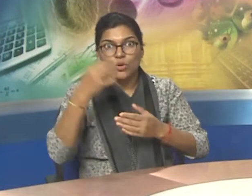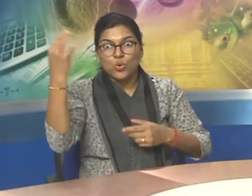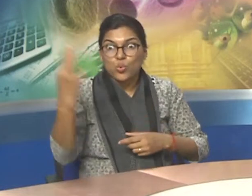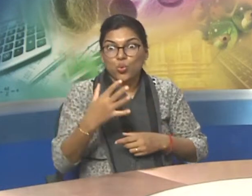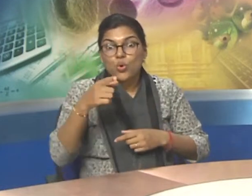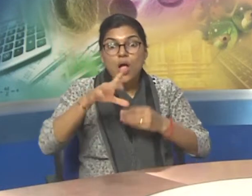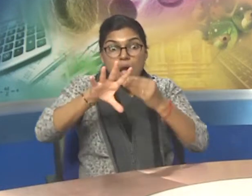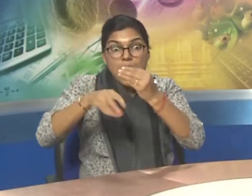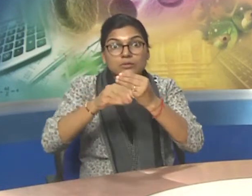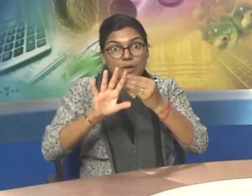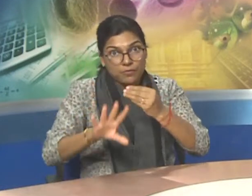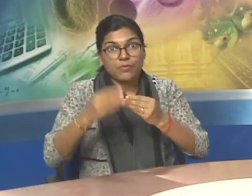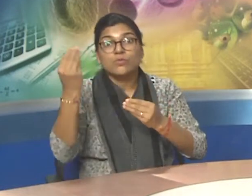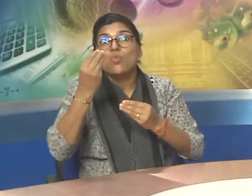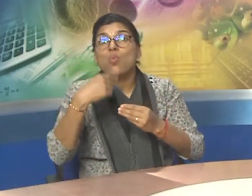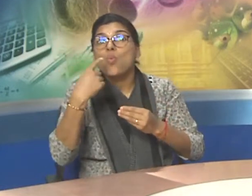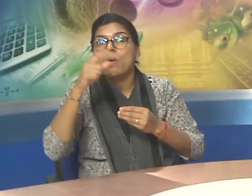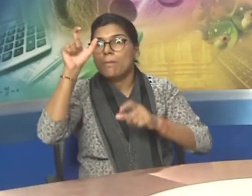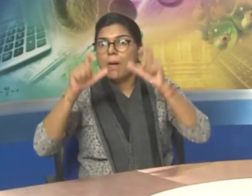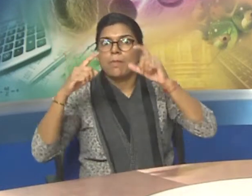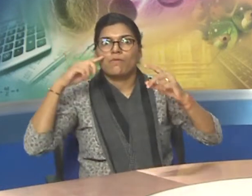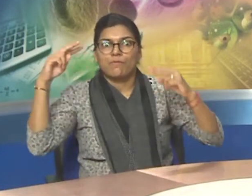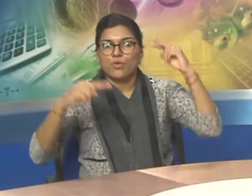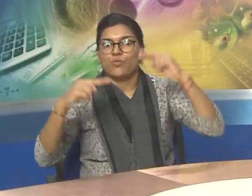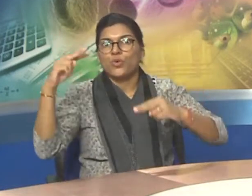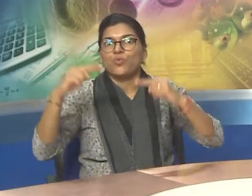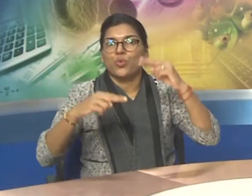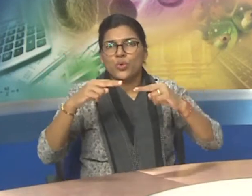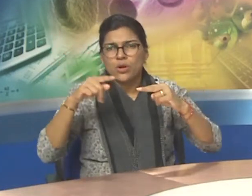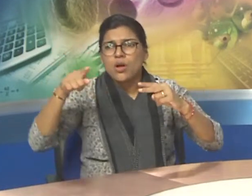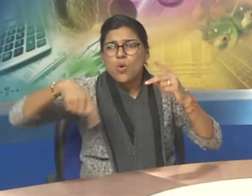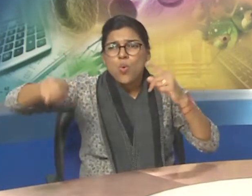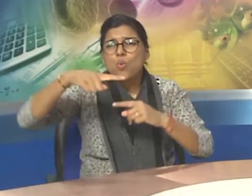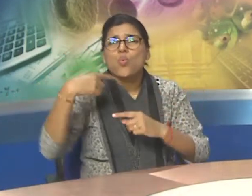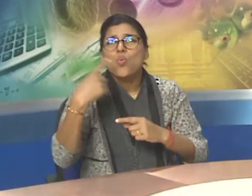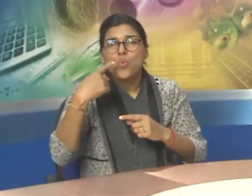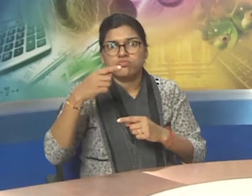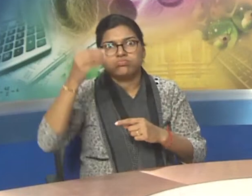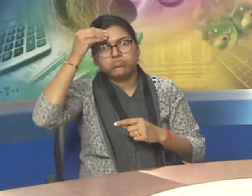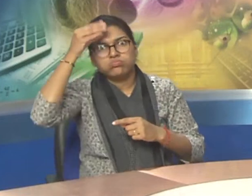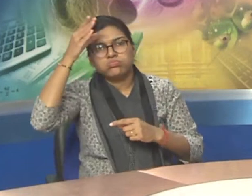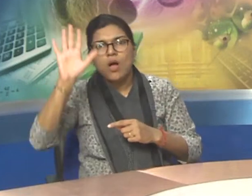Now on screen you can see all the modern versions of the laws which are in different context.